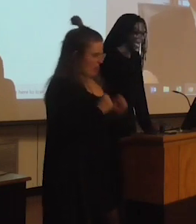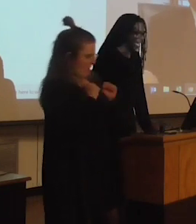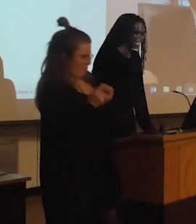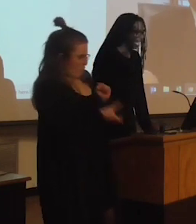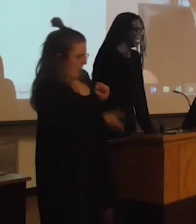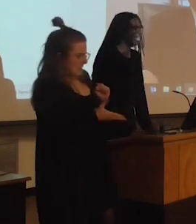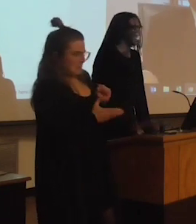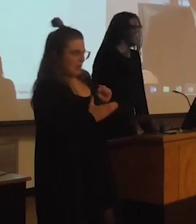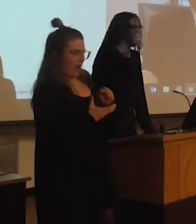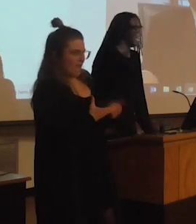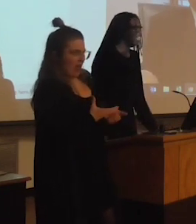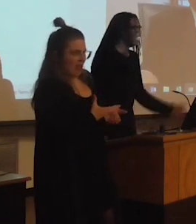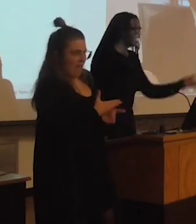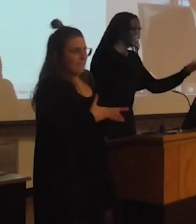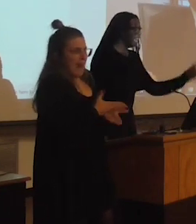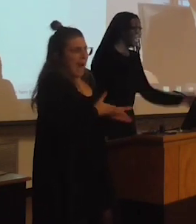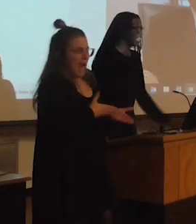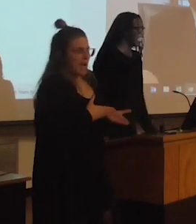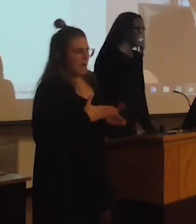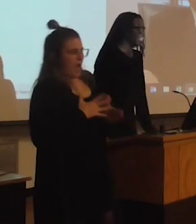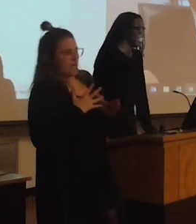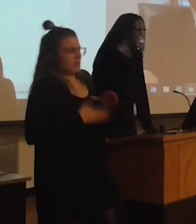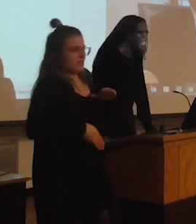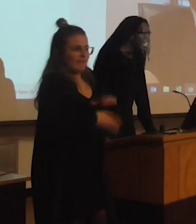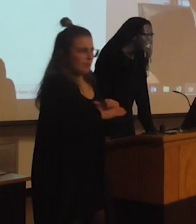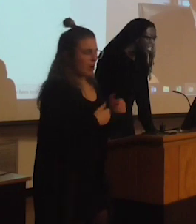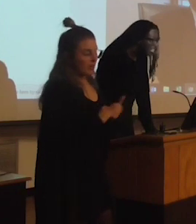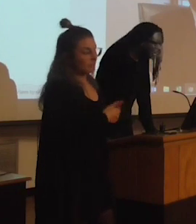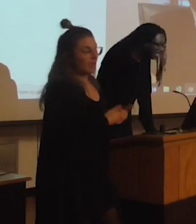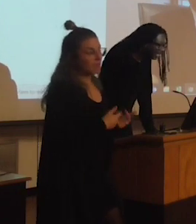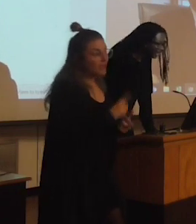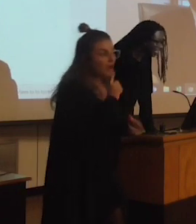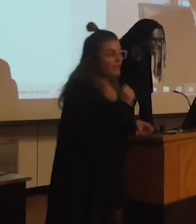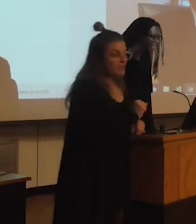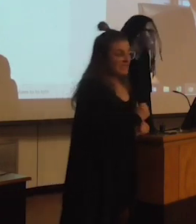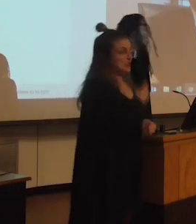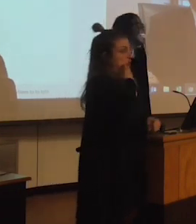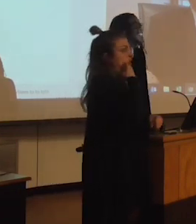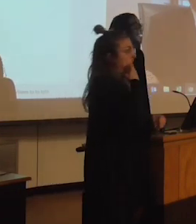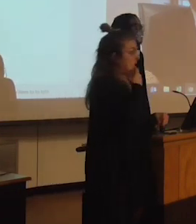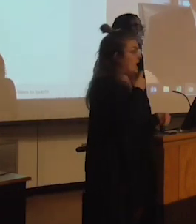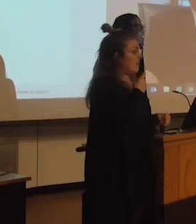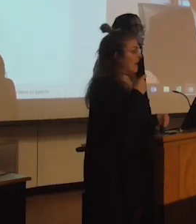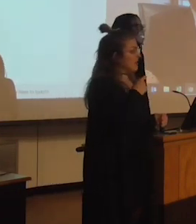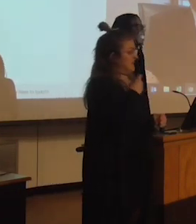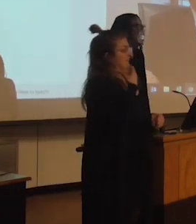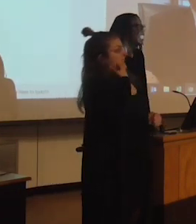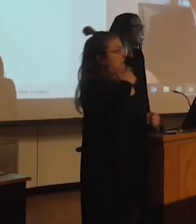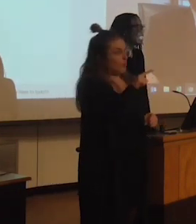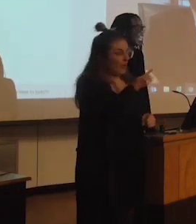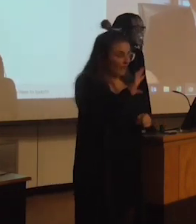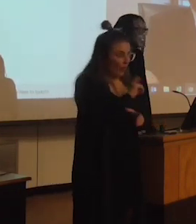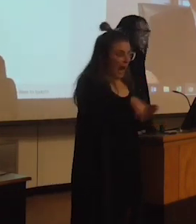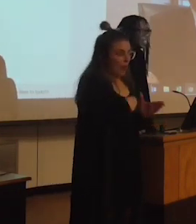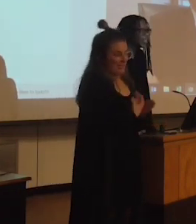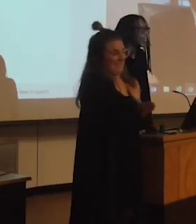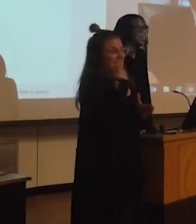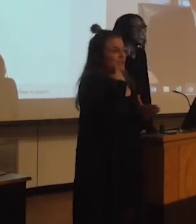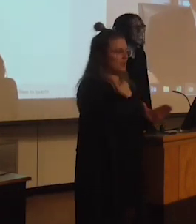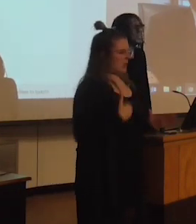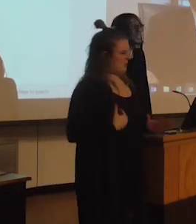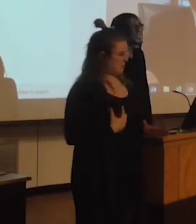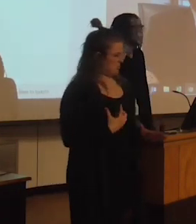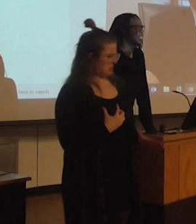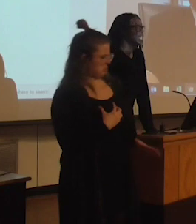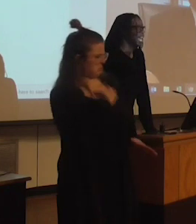of these pies at, like, you know, at, so yeah, like, he just did this, like, within the past 24 hours. So he's got a real